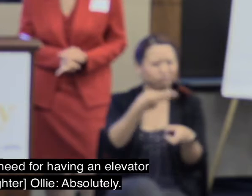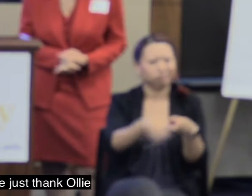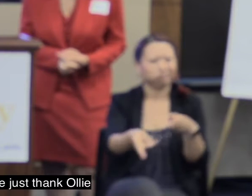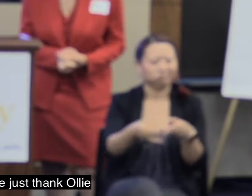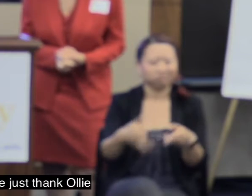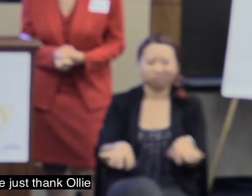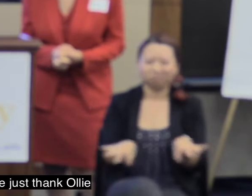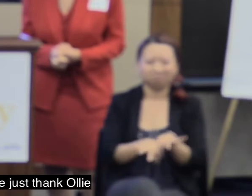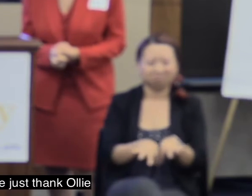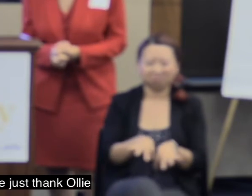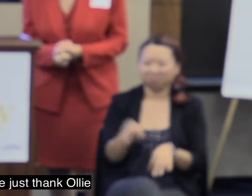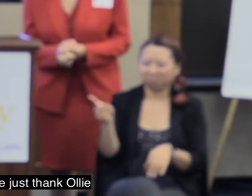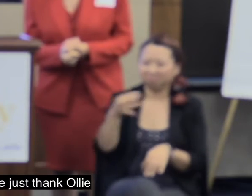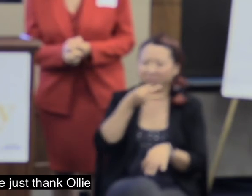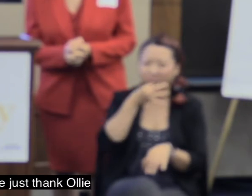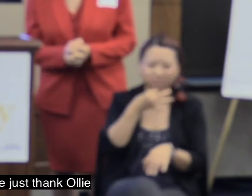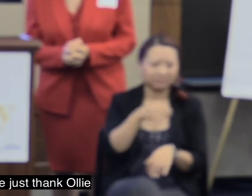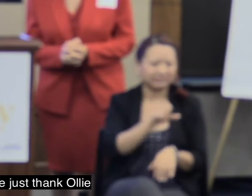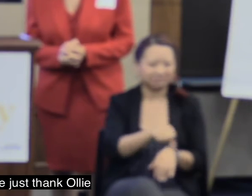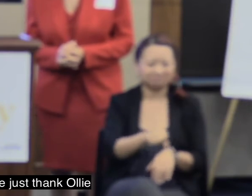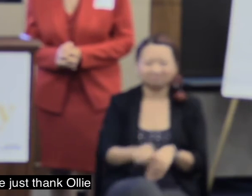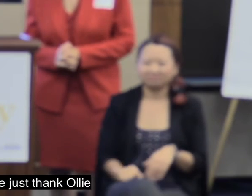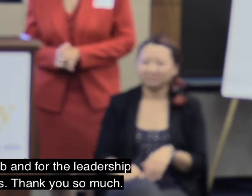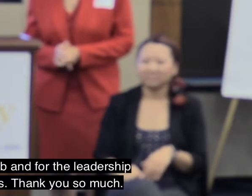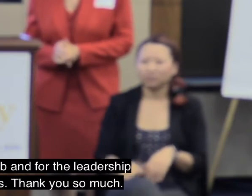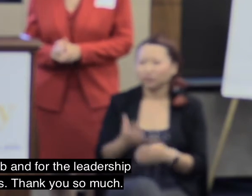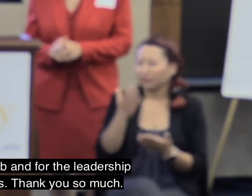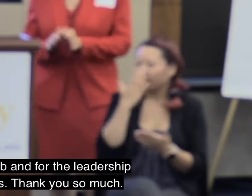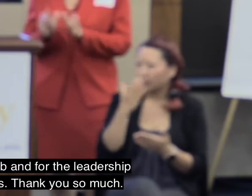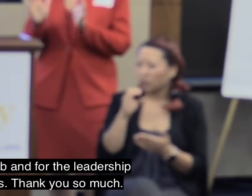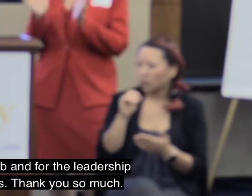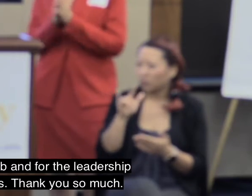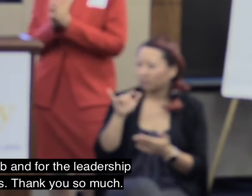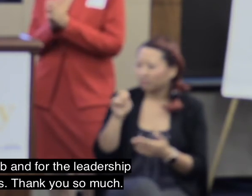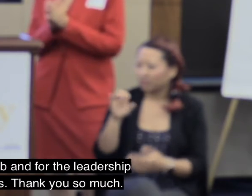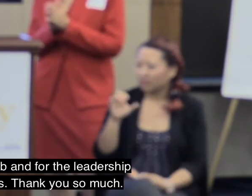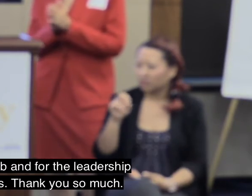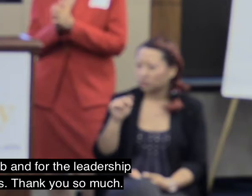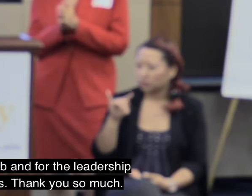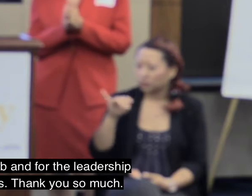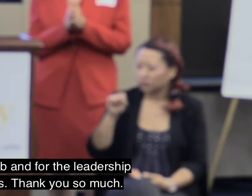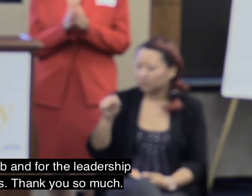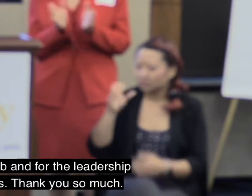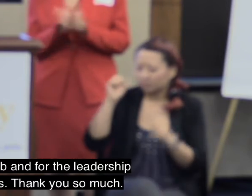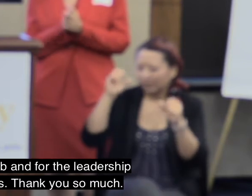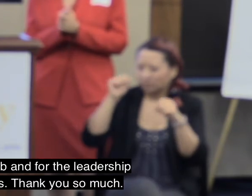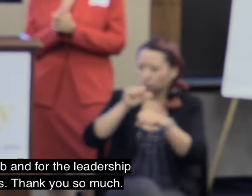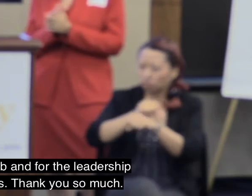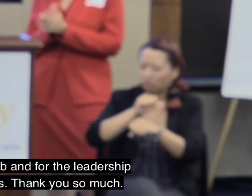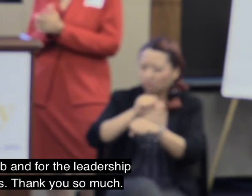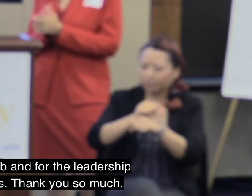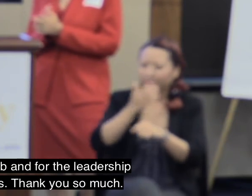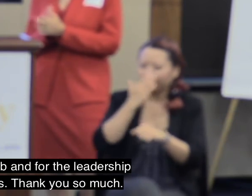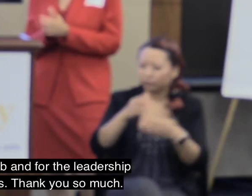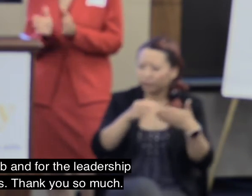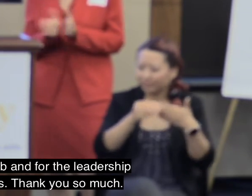Absolutely. So let me just thank Ollie Cantos for an amazing job and for the leadership that